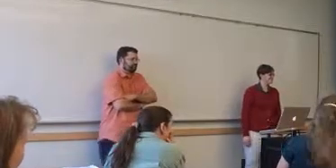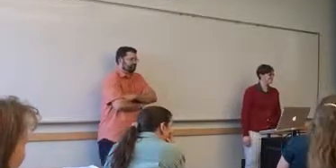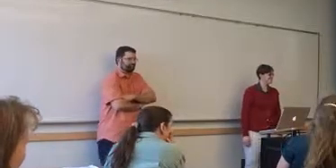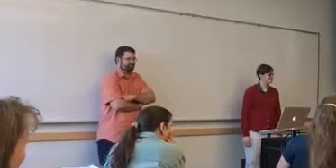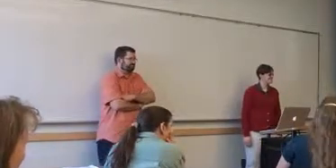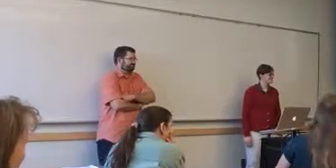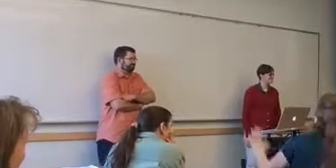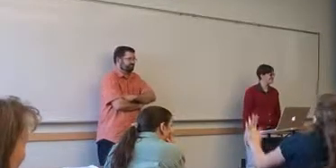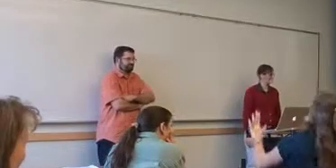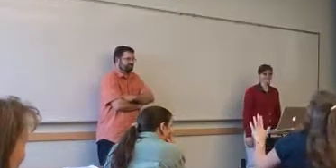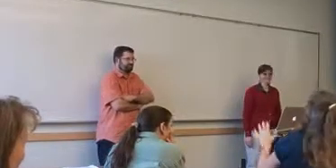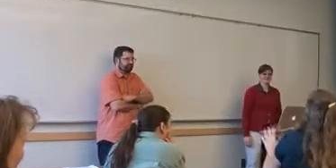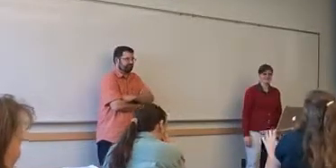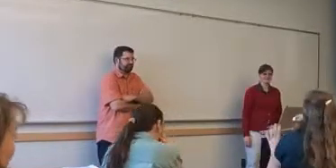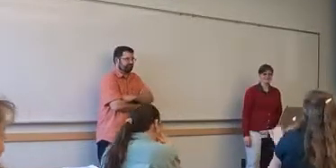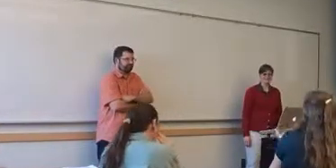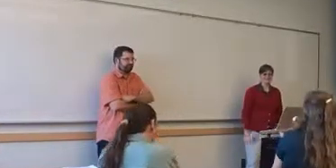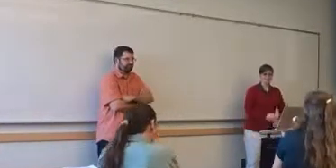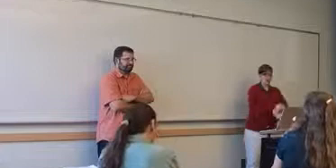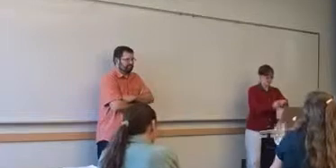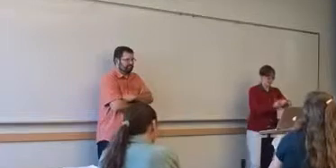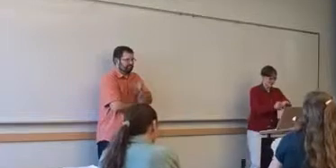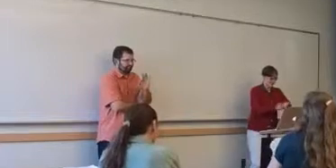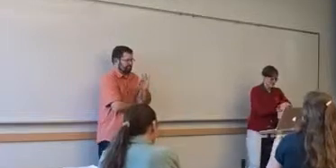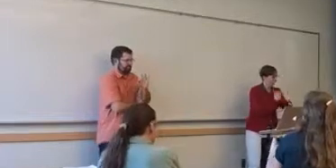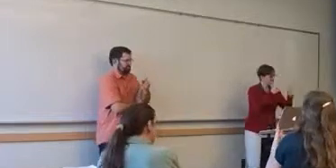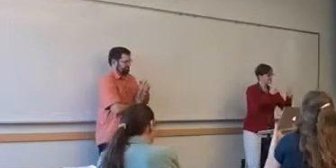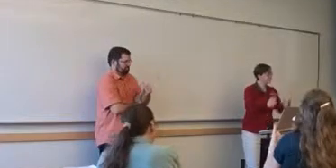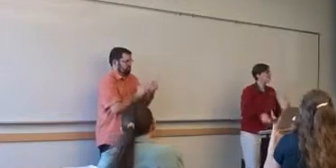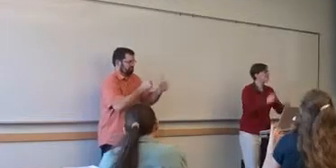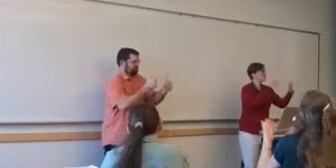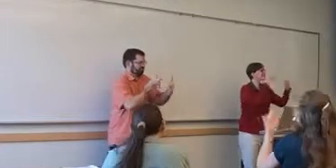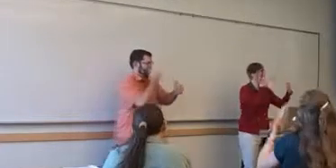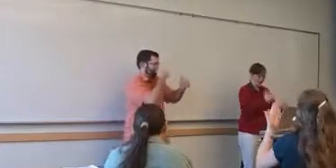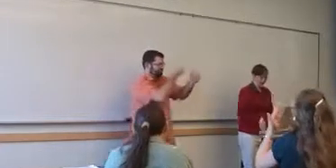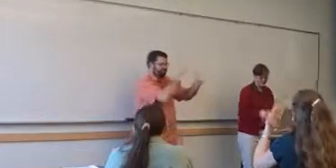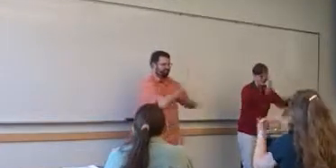So you got a class coming in right now. But thank you very much. It was wonderful.